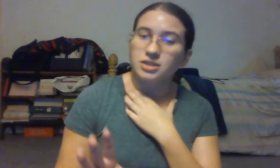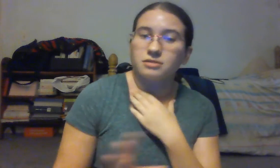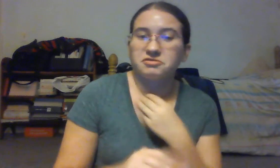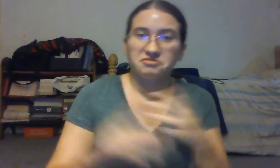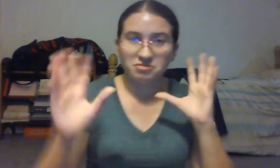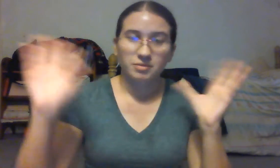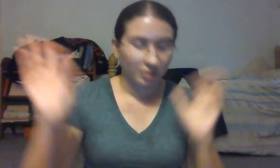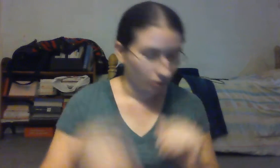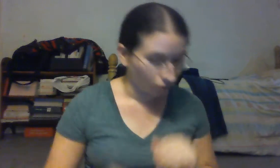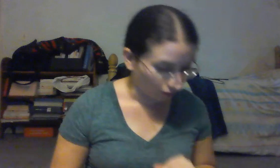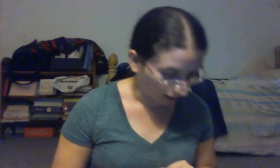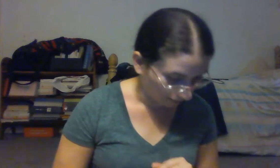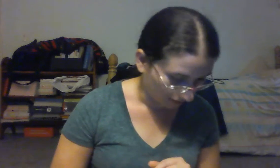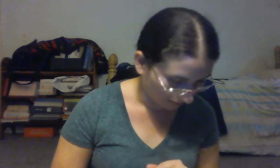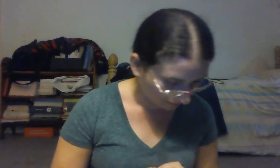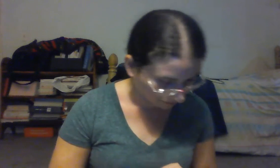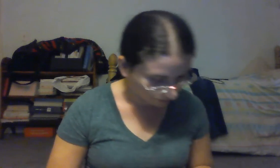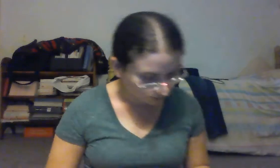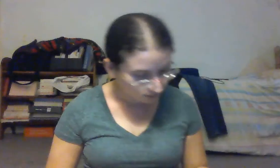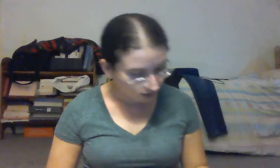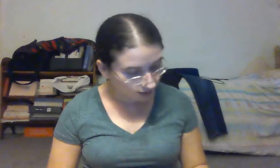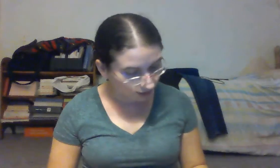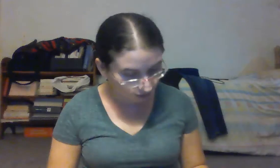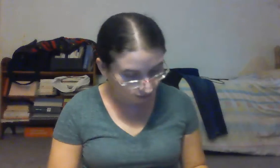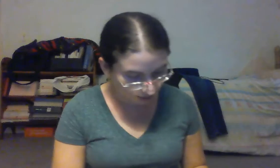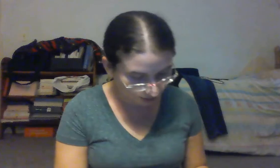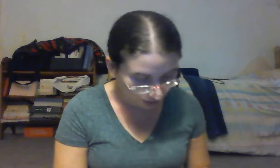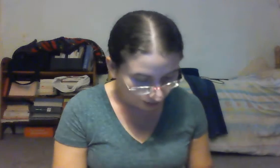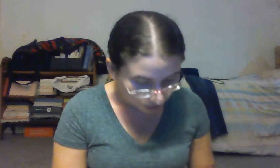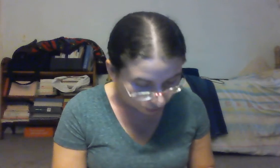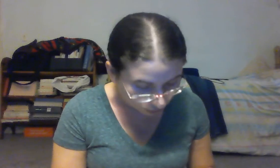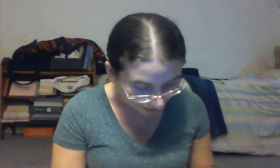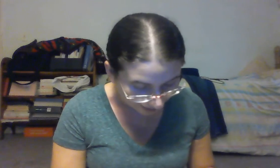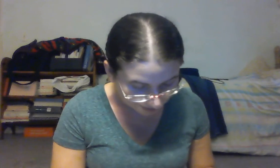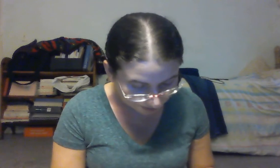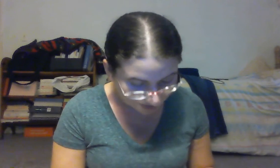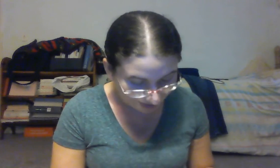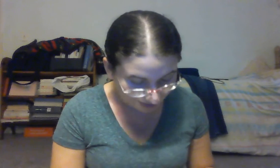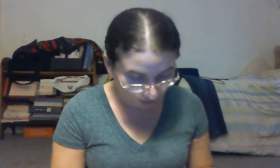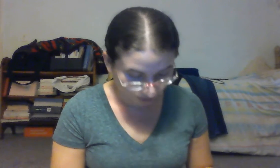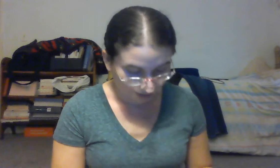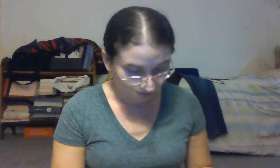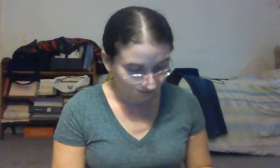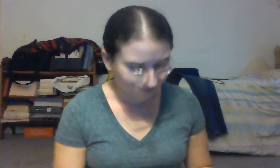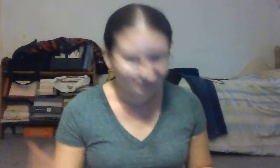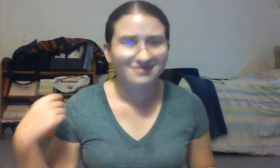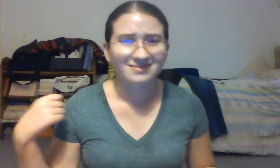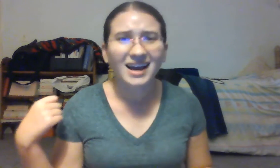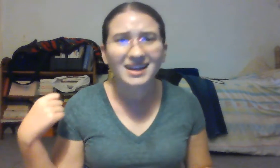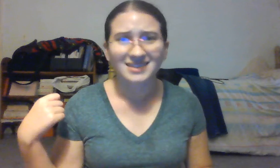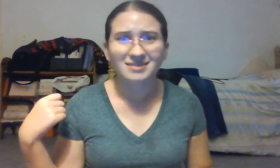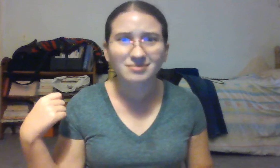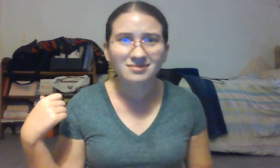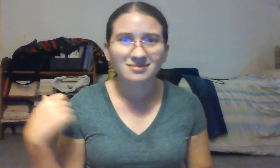know if something new happens. And so it says, you asked me yesterday. Not him.